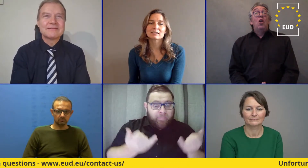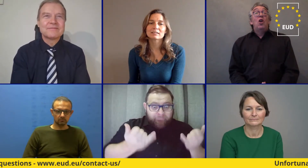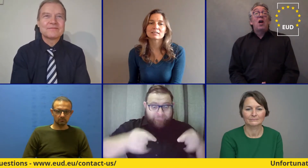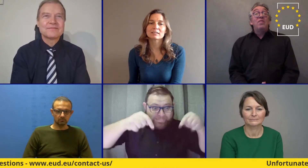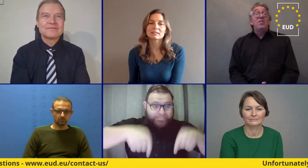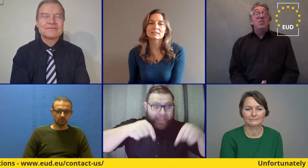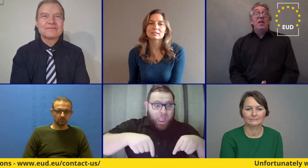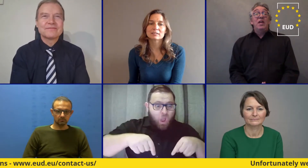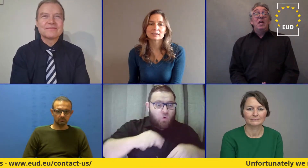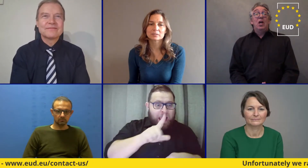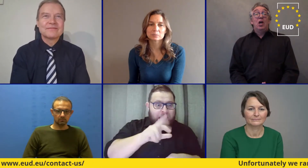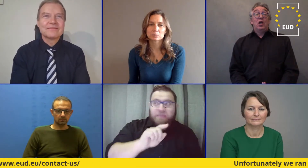live TV